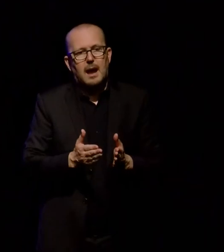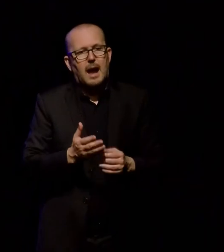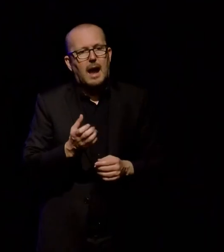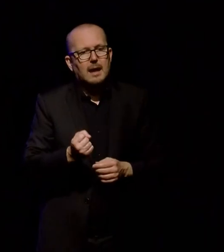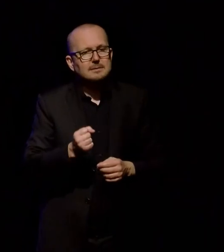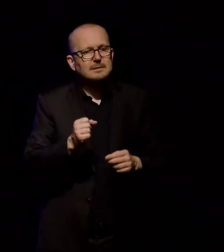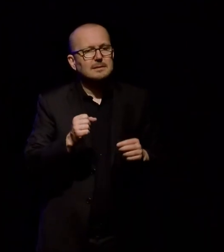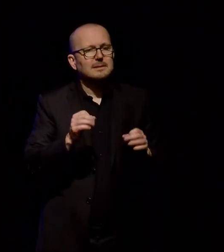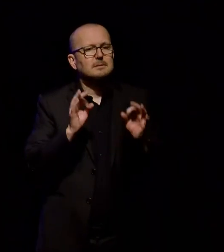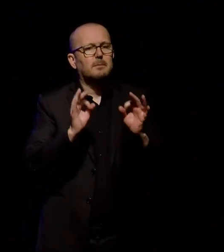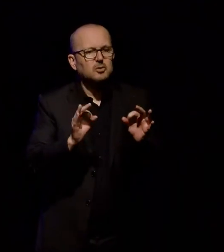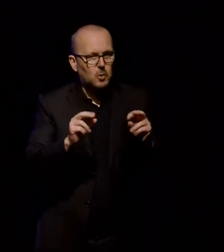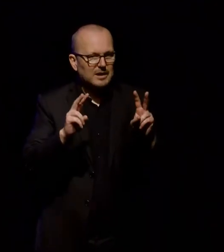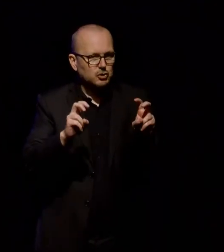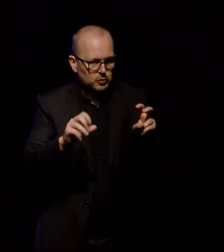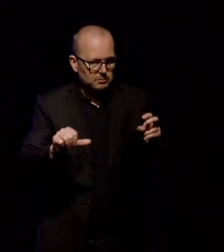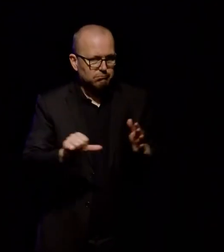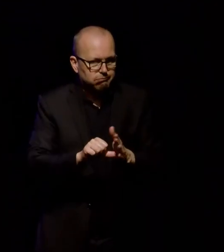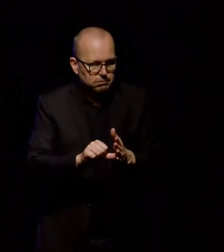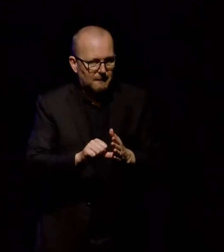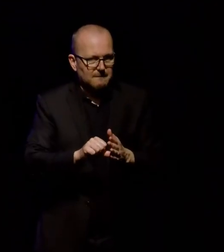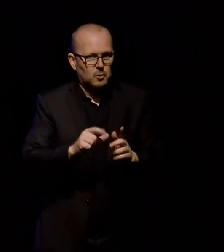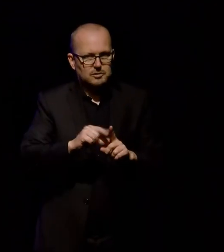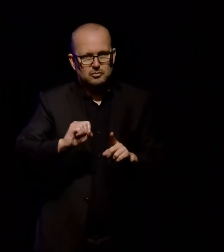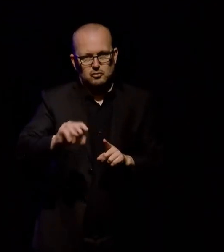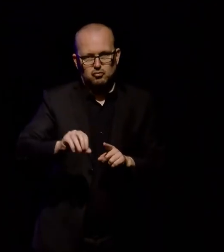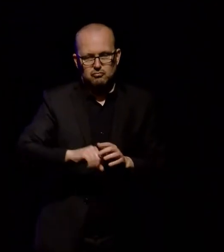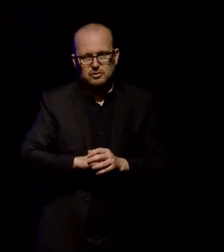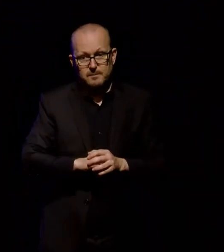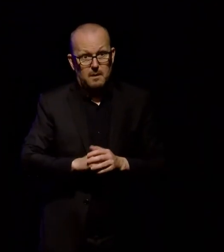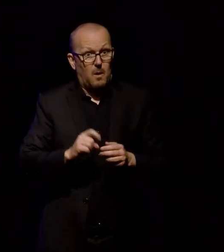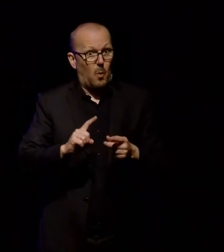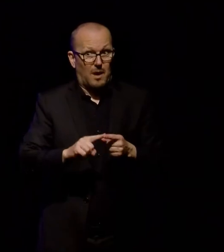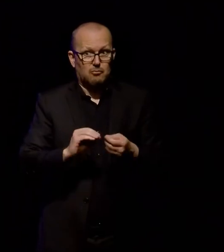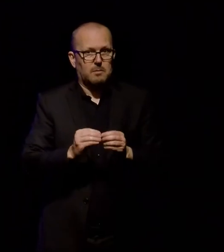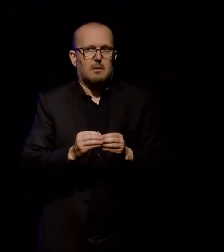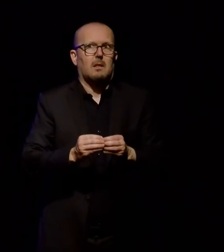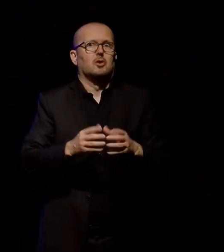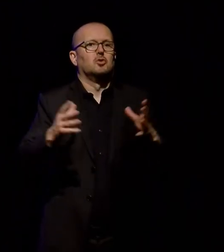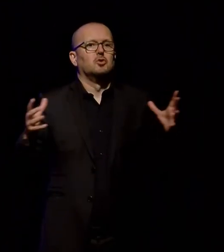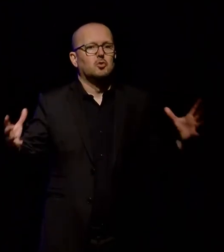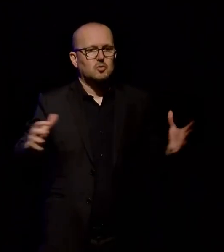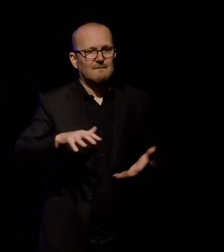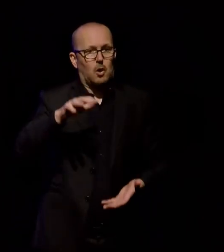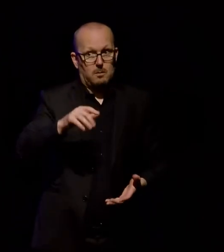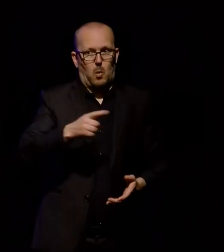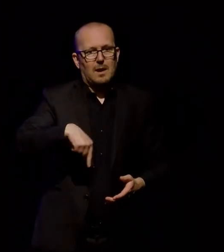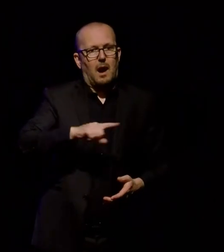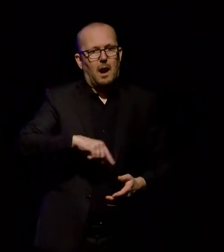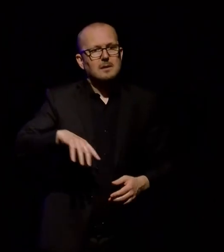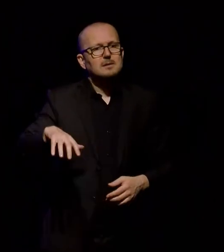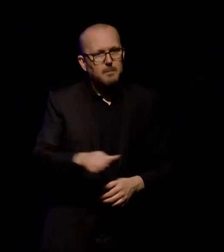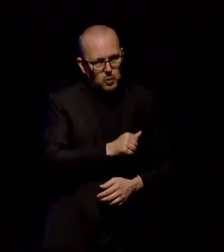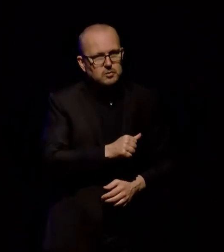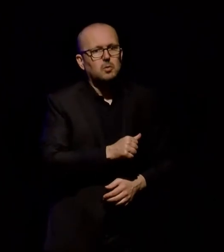storage. The first of these challenges is the volume of digital collections that the National Library is mandated to collect, to